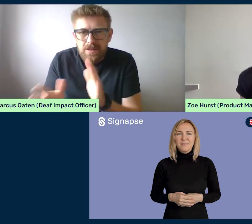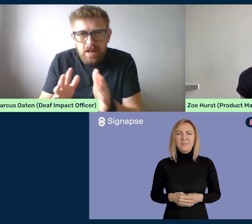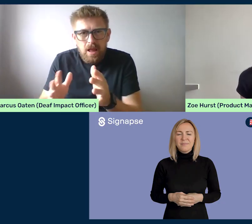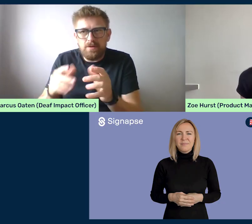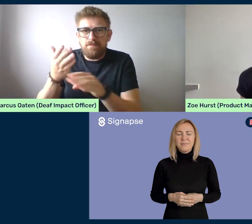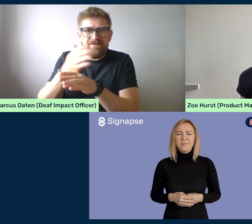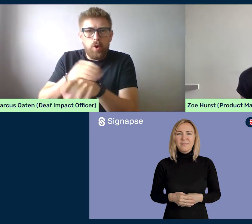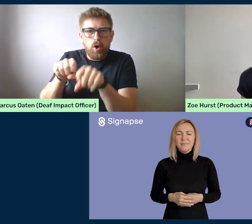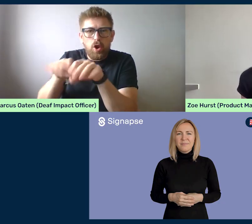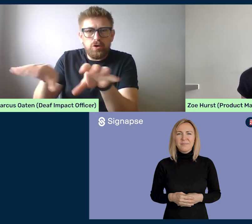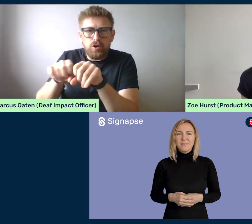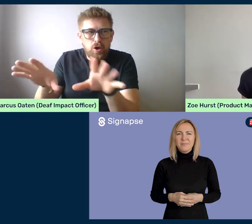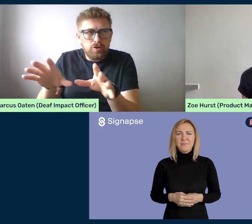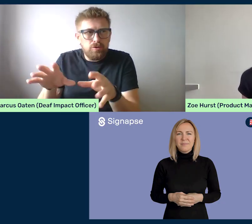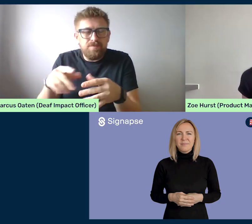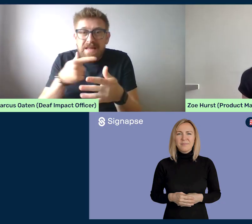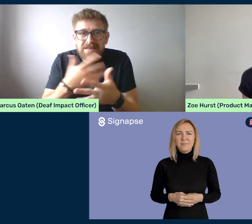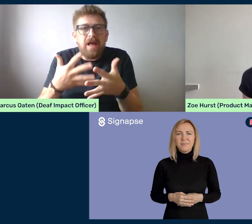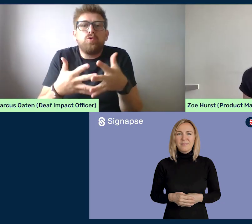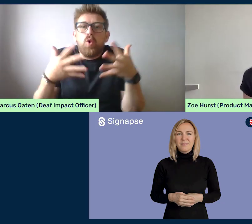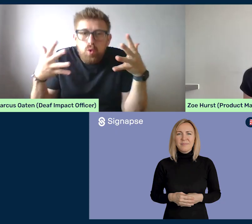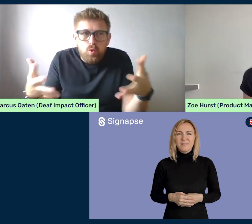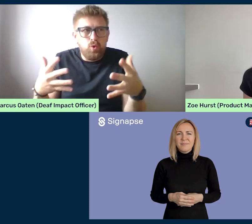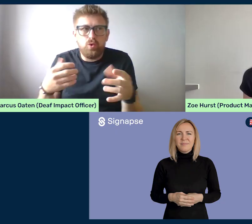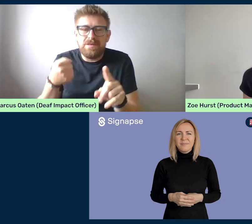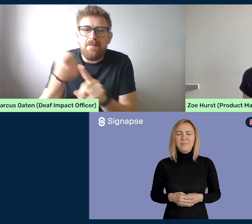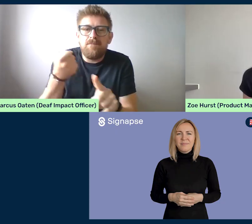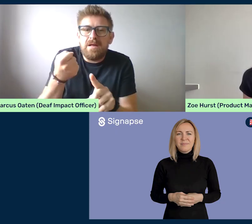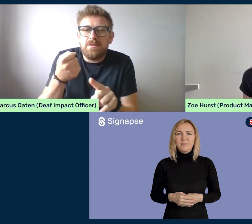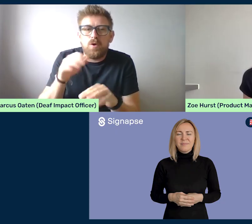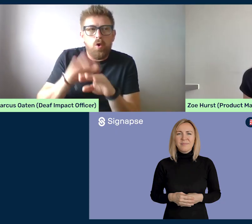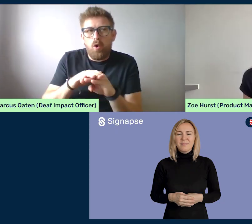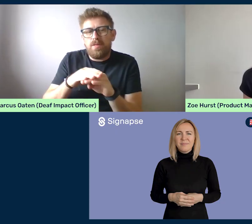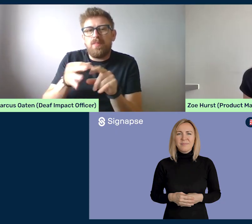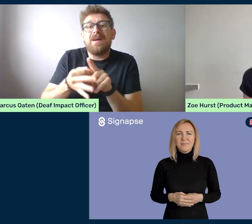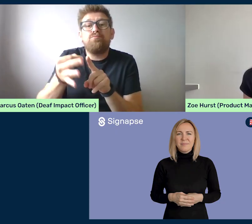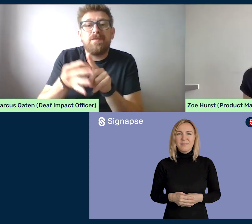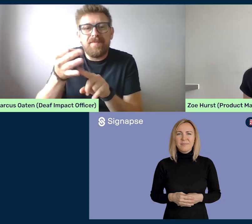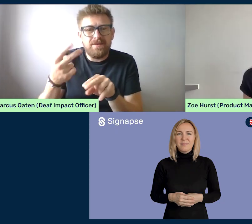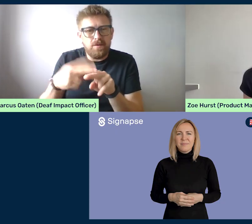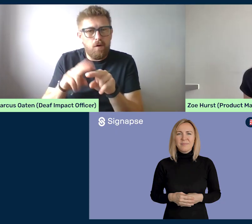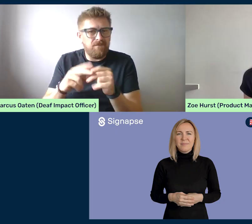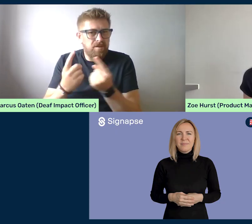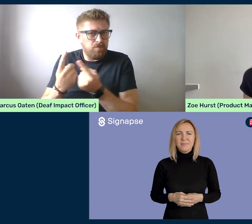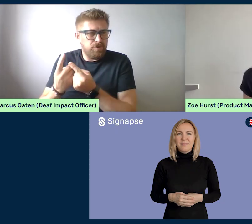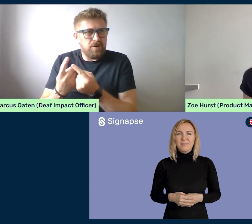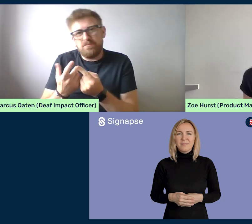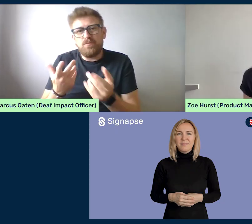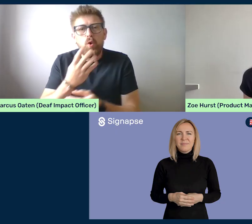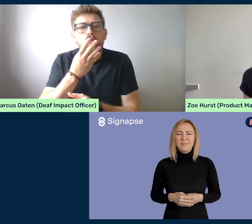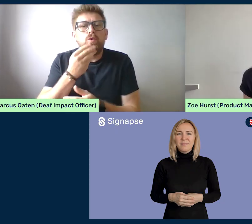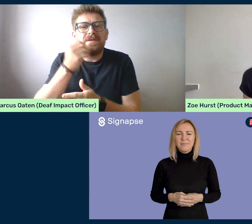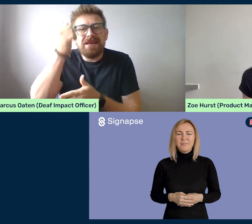how we move forward with the digital Mm, signers, the features before our launch. It has a huge impact on